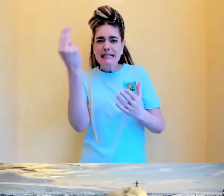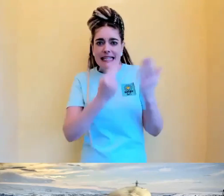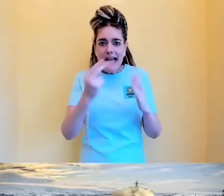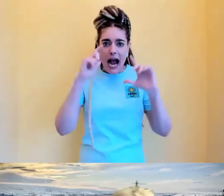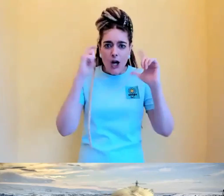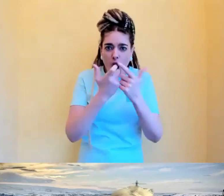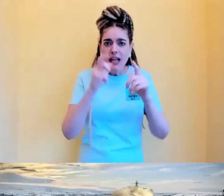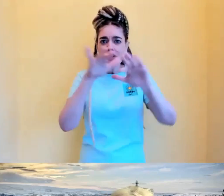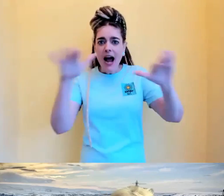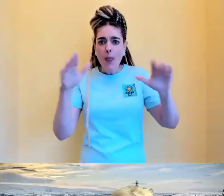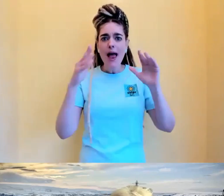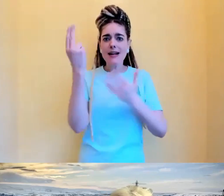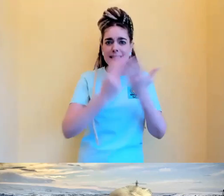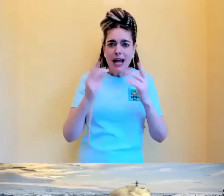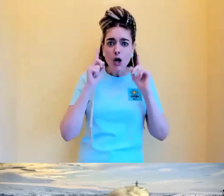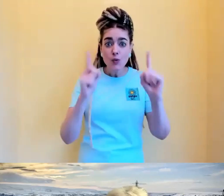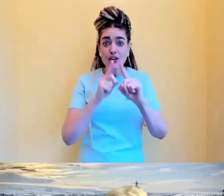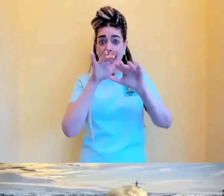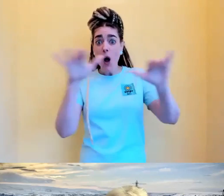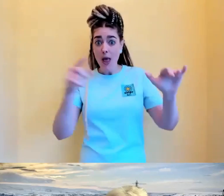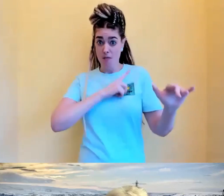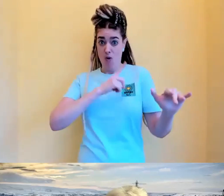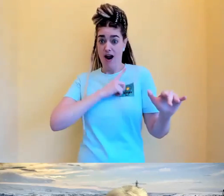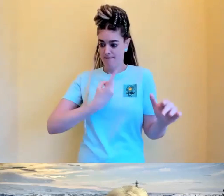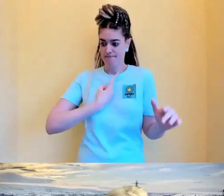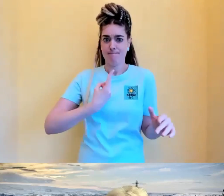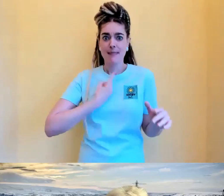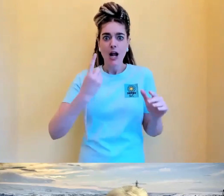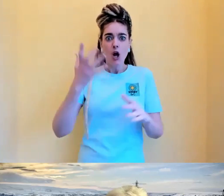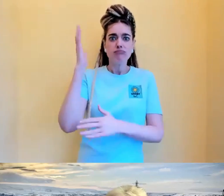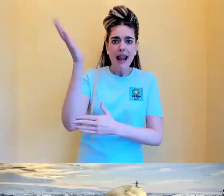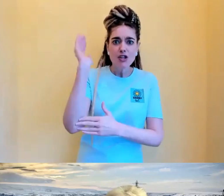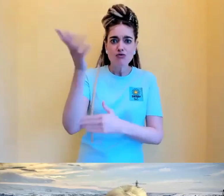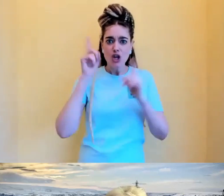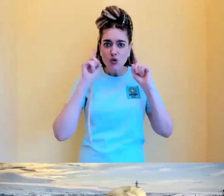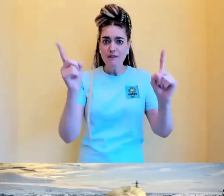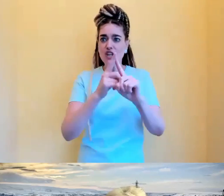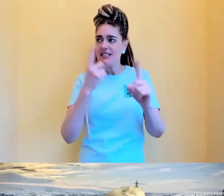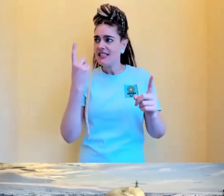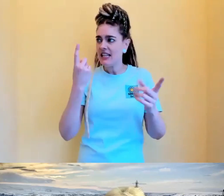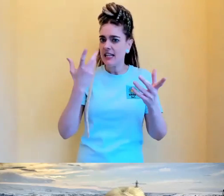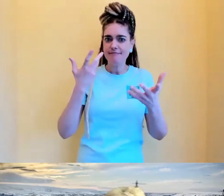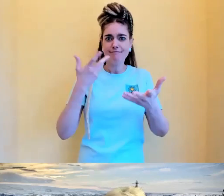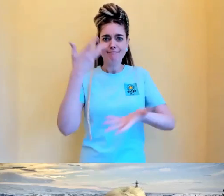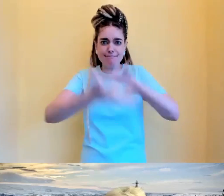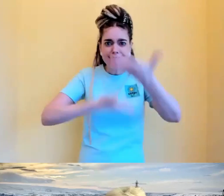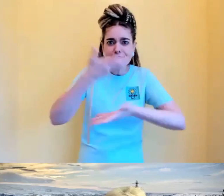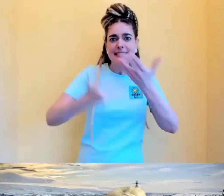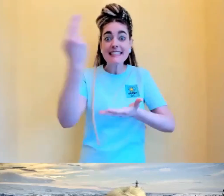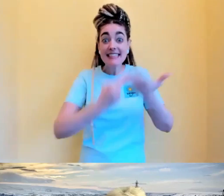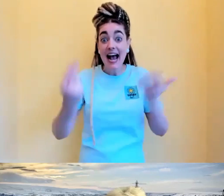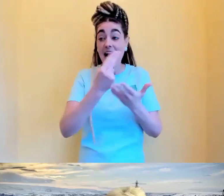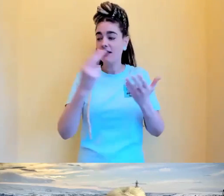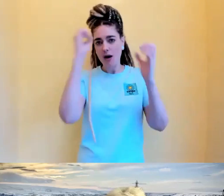universities? Because I do a lot of lecturing on inclusive design, and to be honest, being able to install something like your piece in one